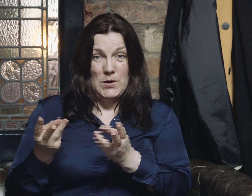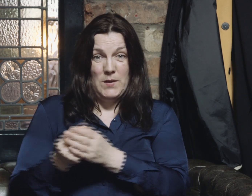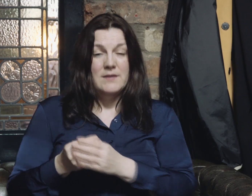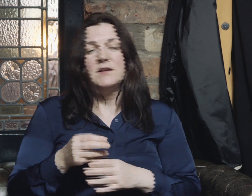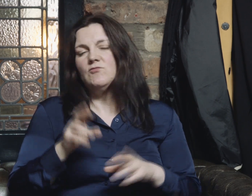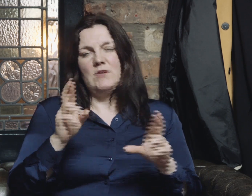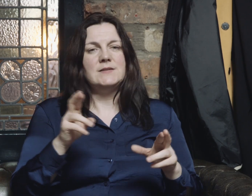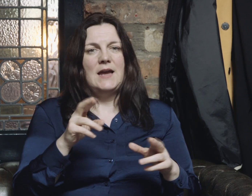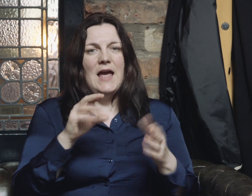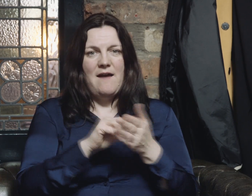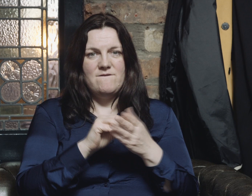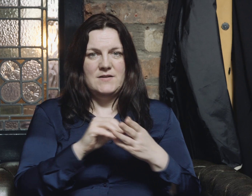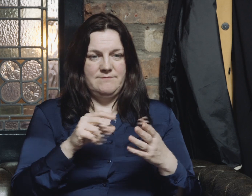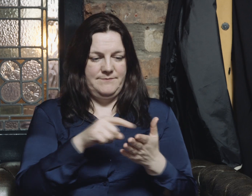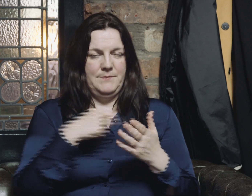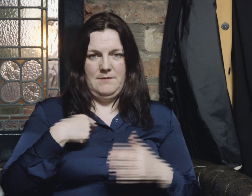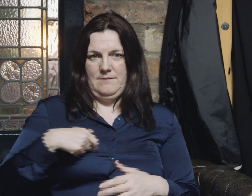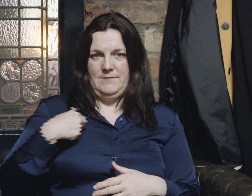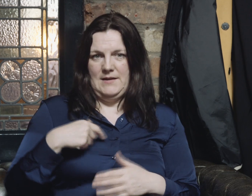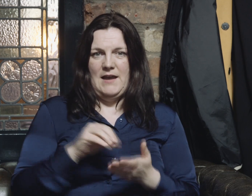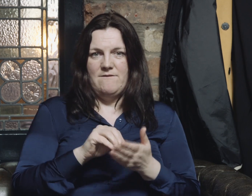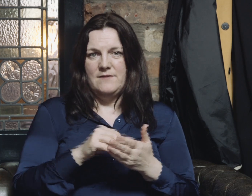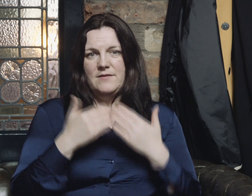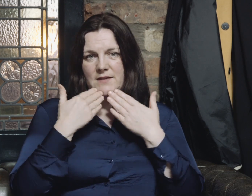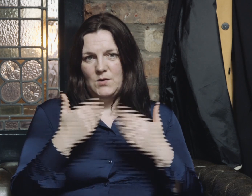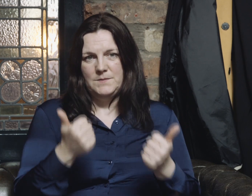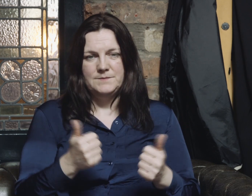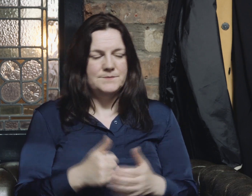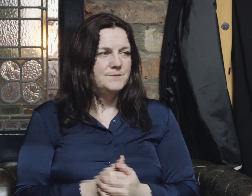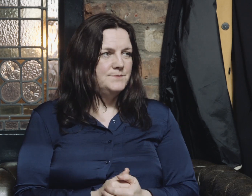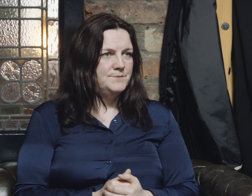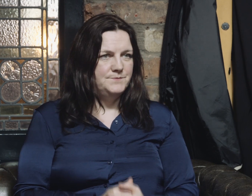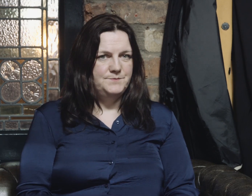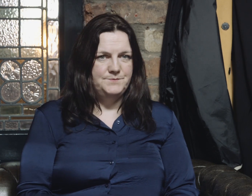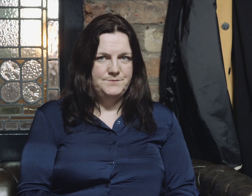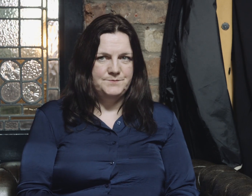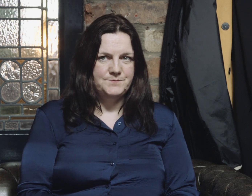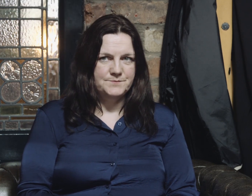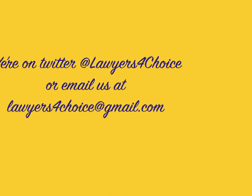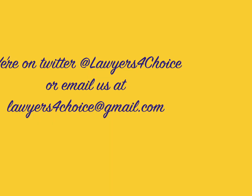your leaflets and a donation for your badges. Okay, thanks everybody. Thank you.